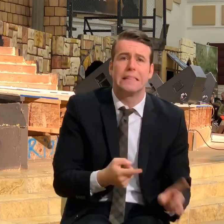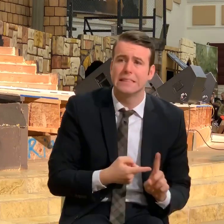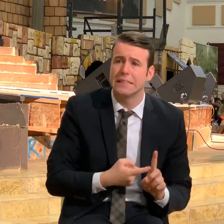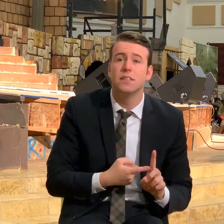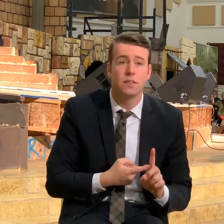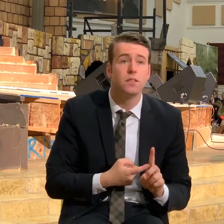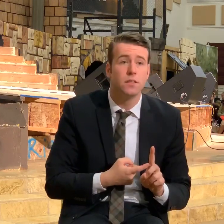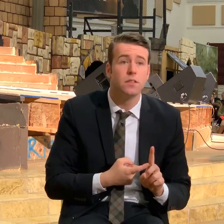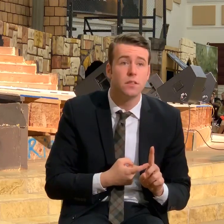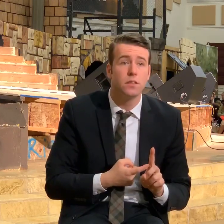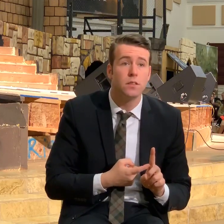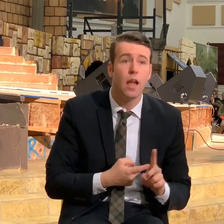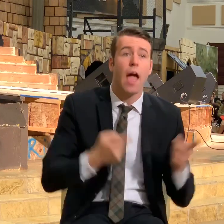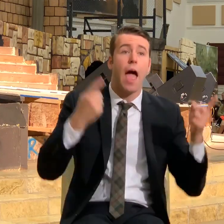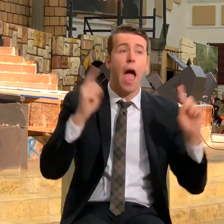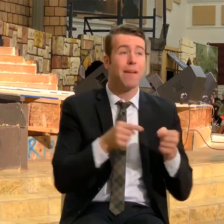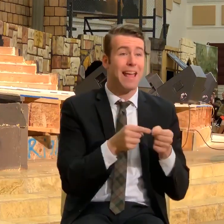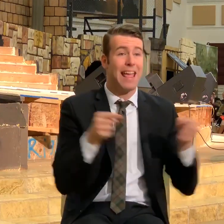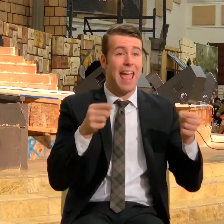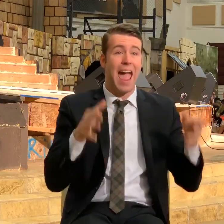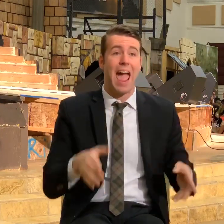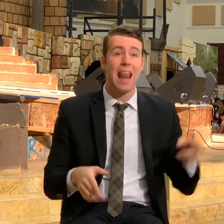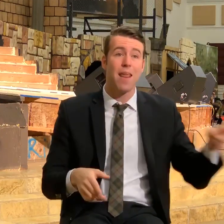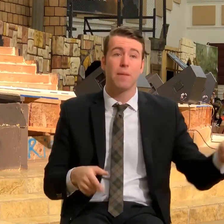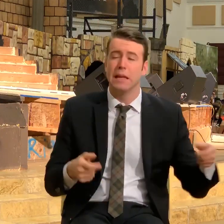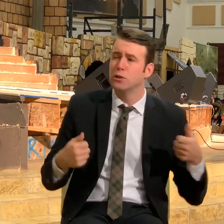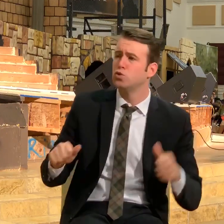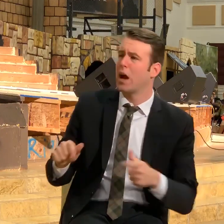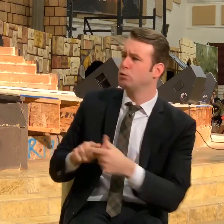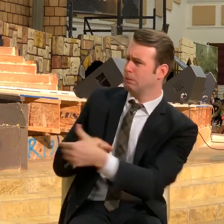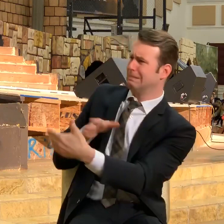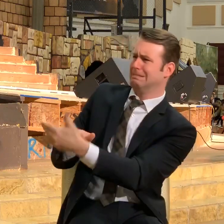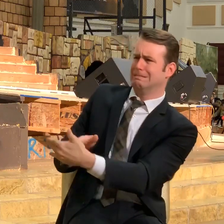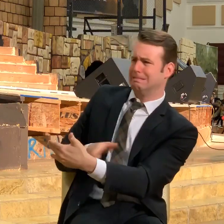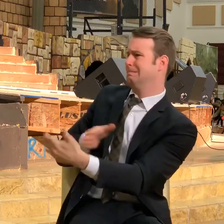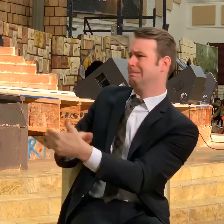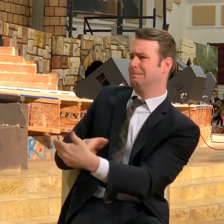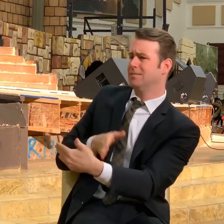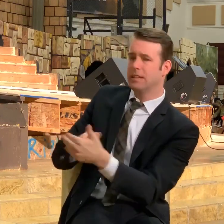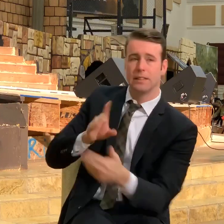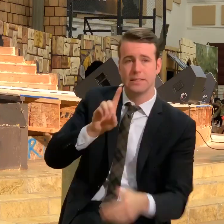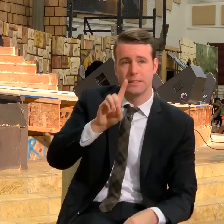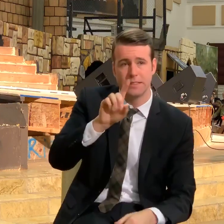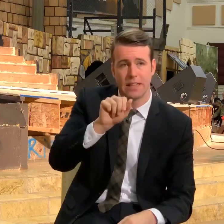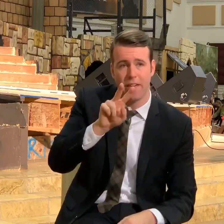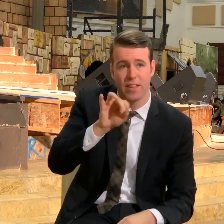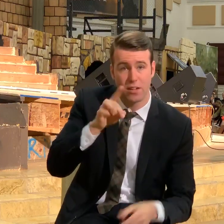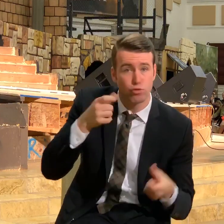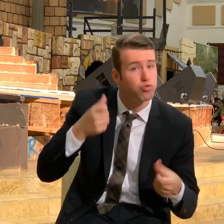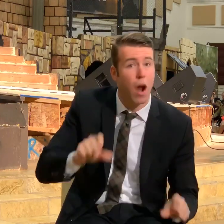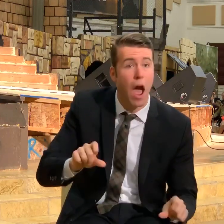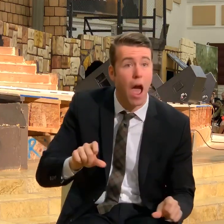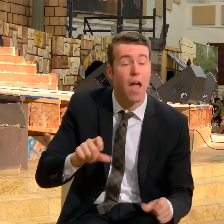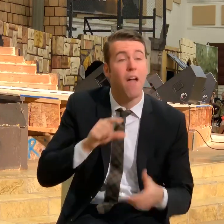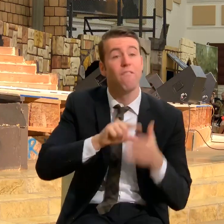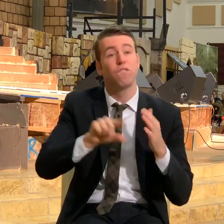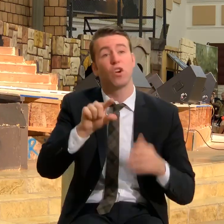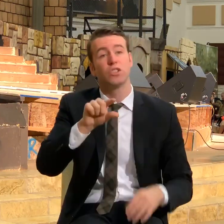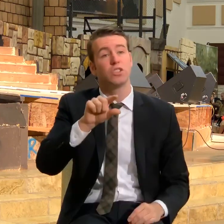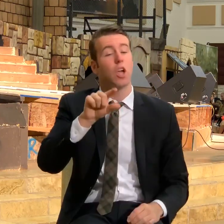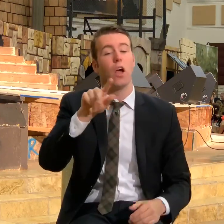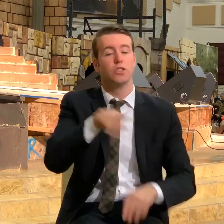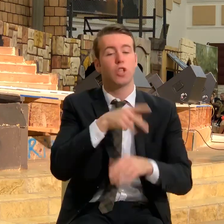There were enemies, he said, that are working against him. Verse number 7 of chapter 35 of